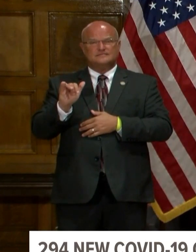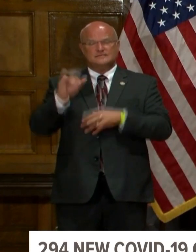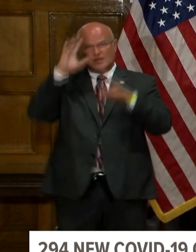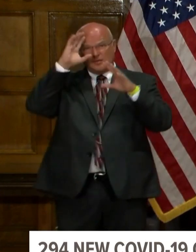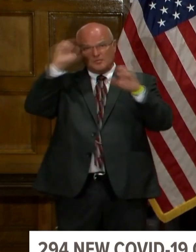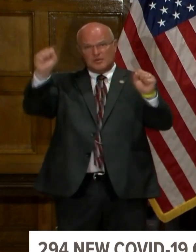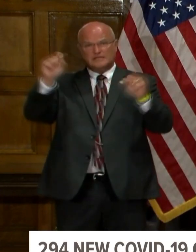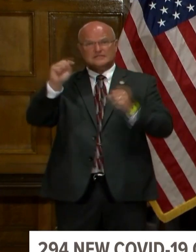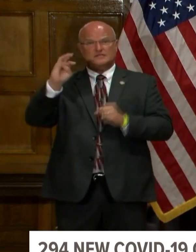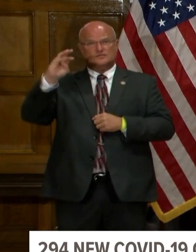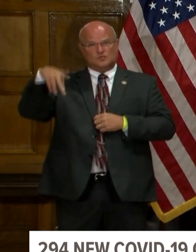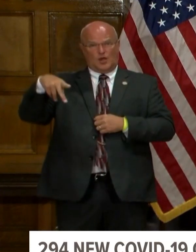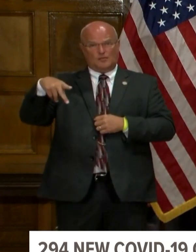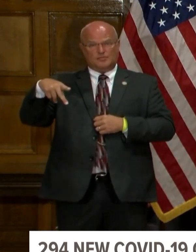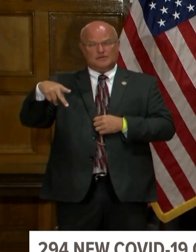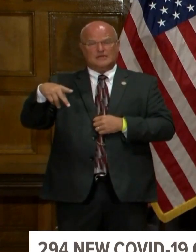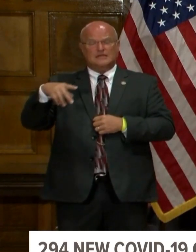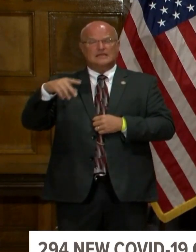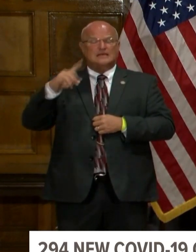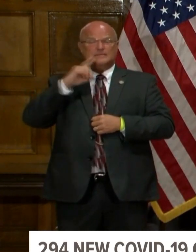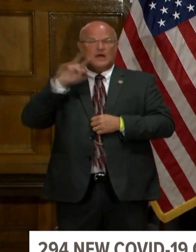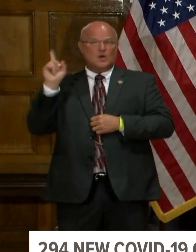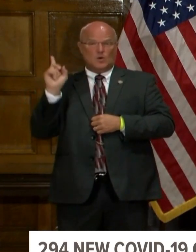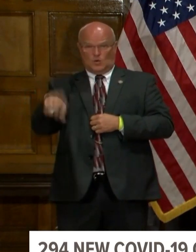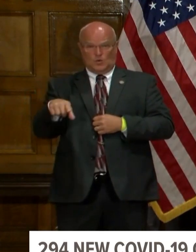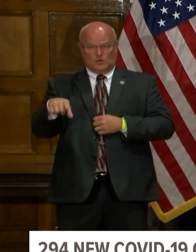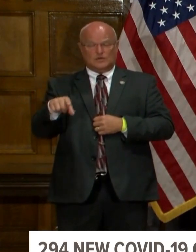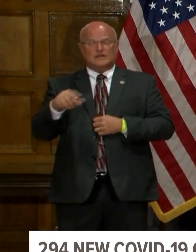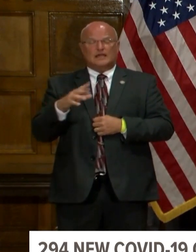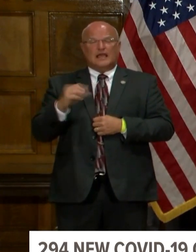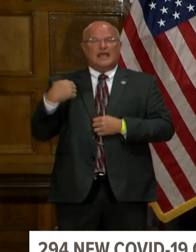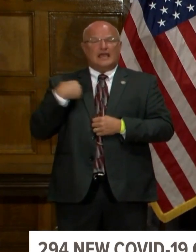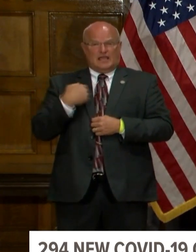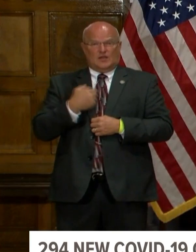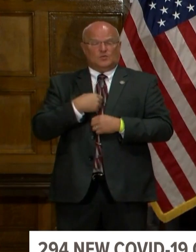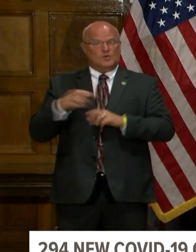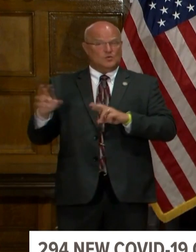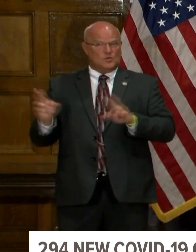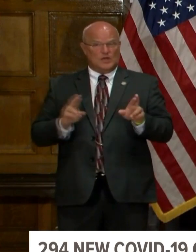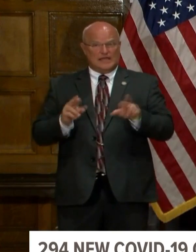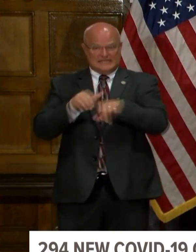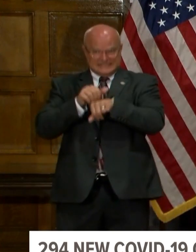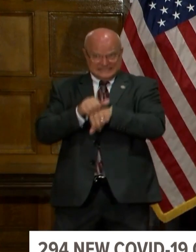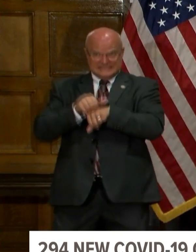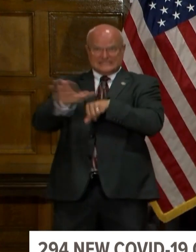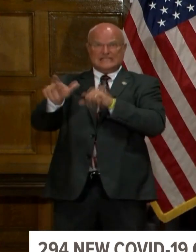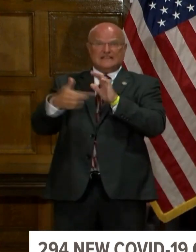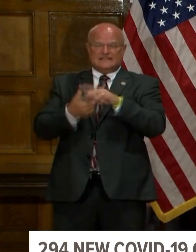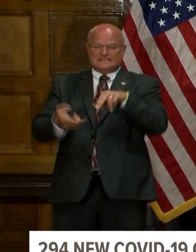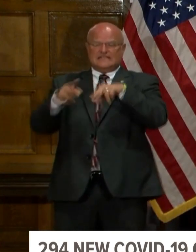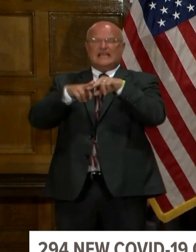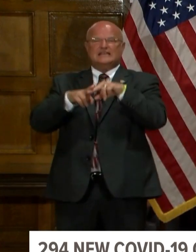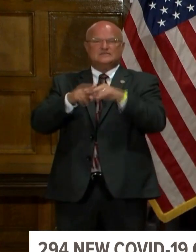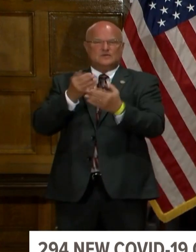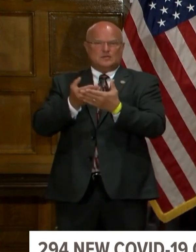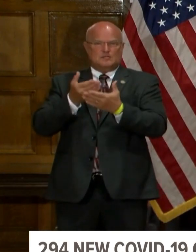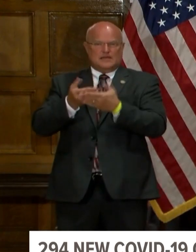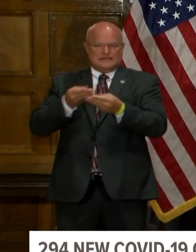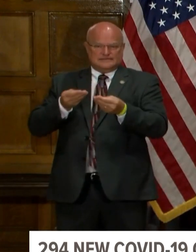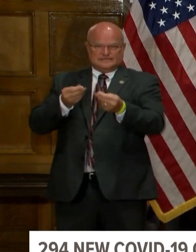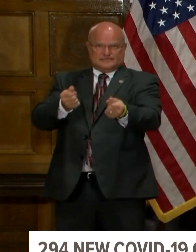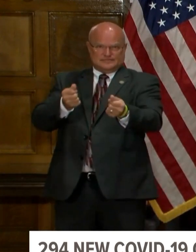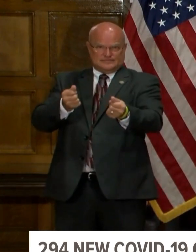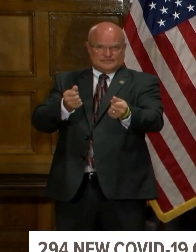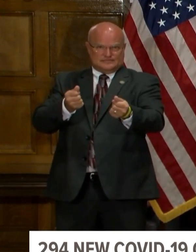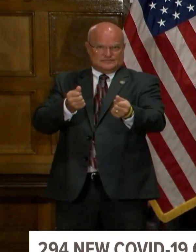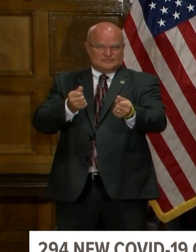President Trump by executive order, and we are ready to send this extra compensation